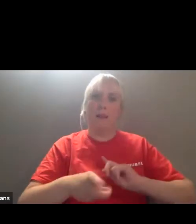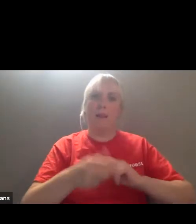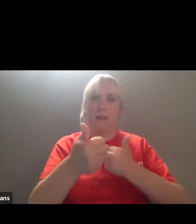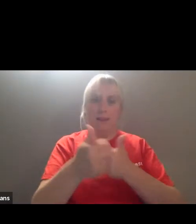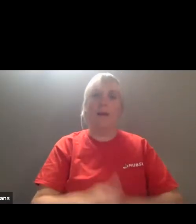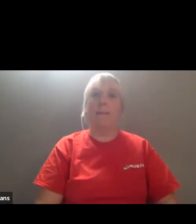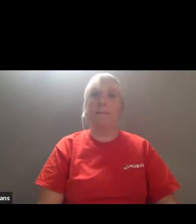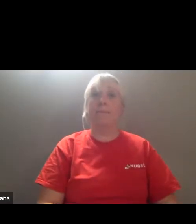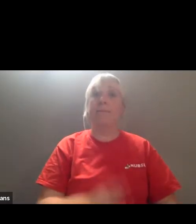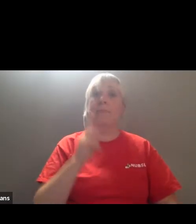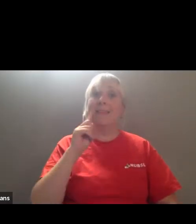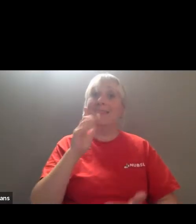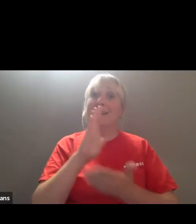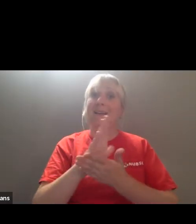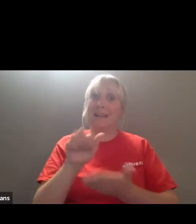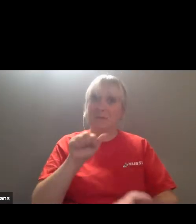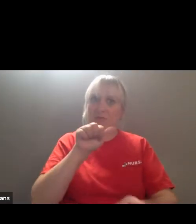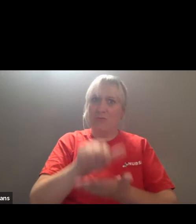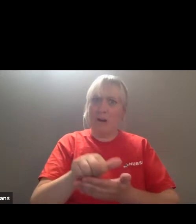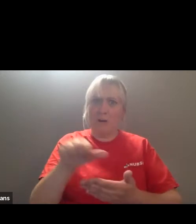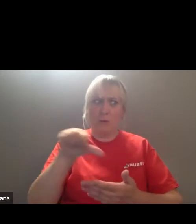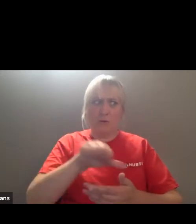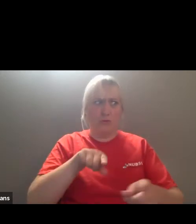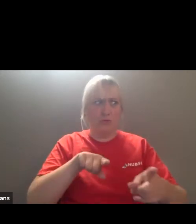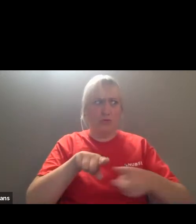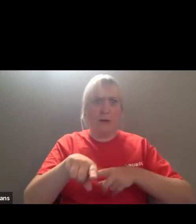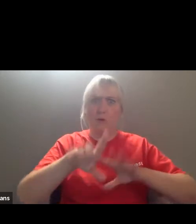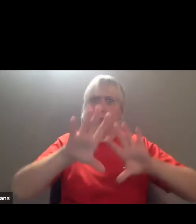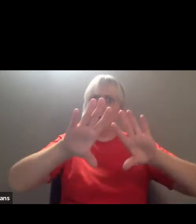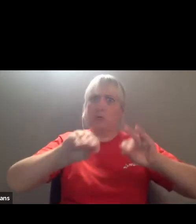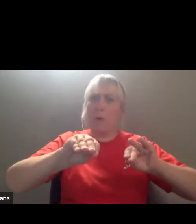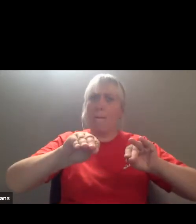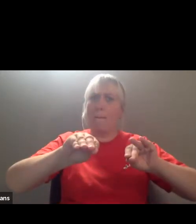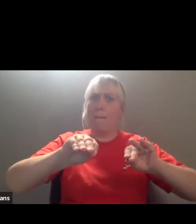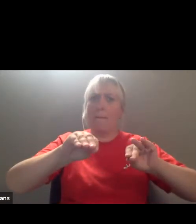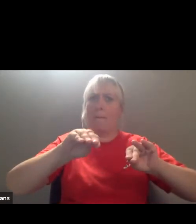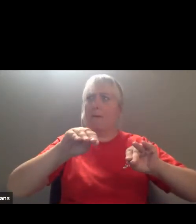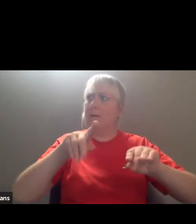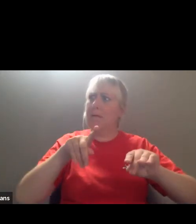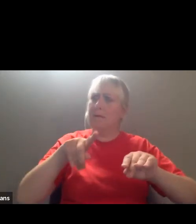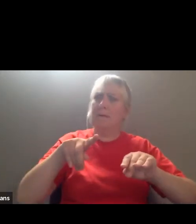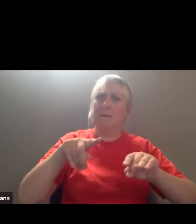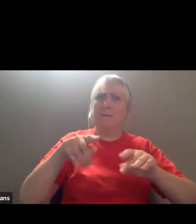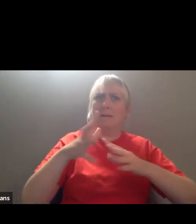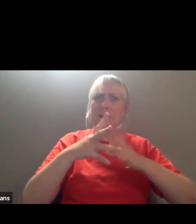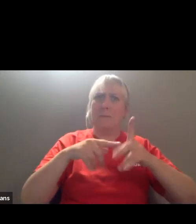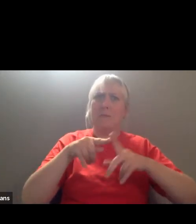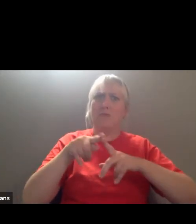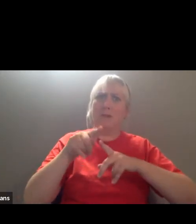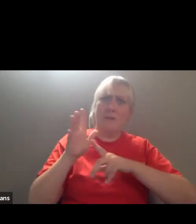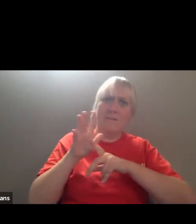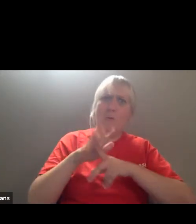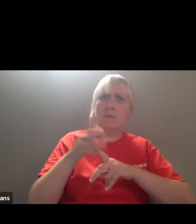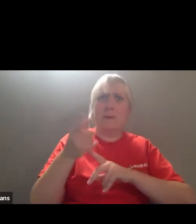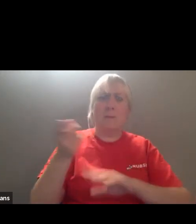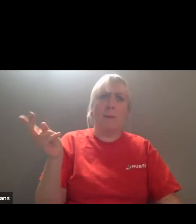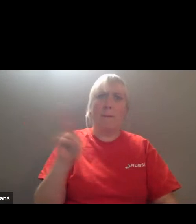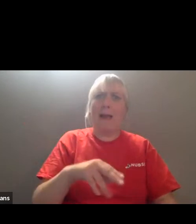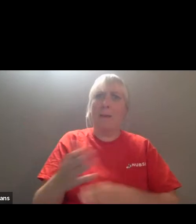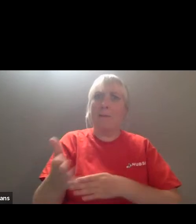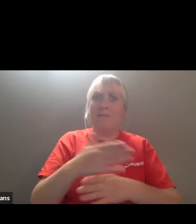I think it's absolutely right that we should try and resist attempts to get people back before it's safe. I mean, certainly if the government